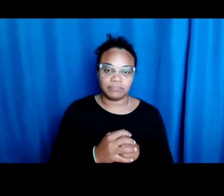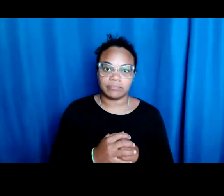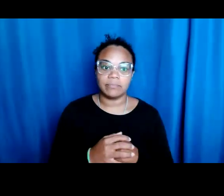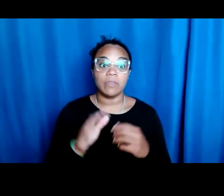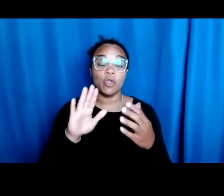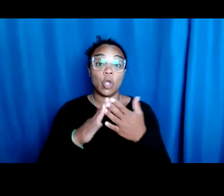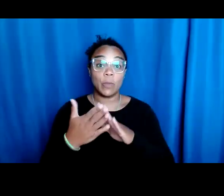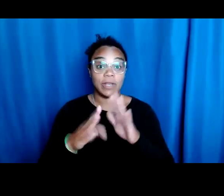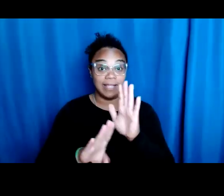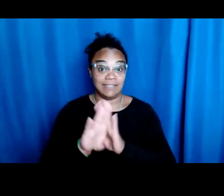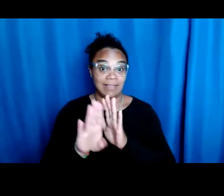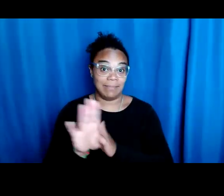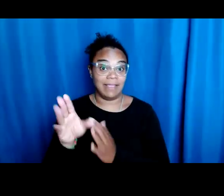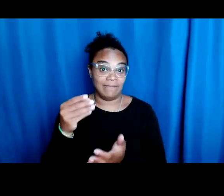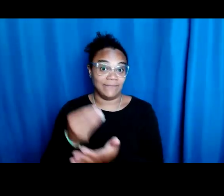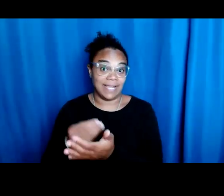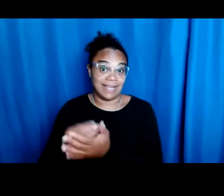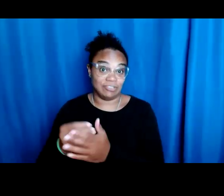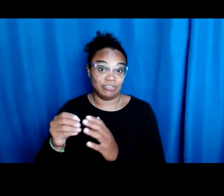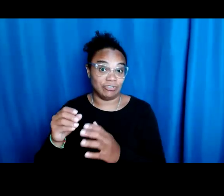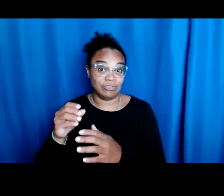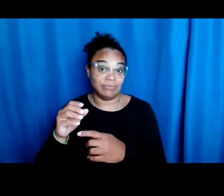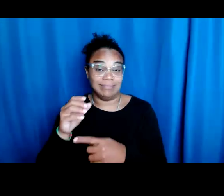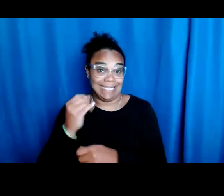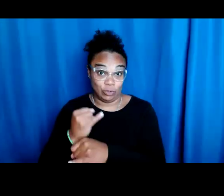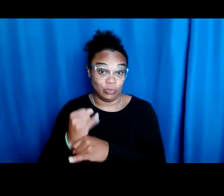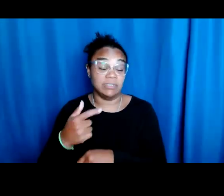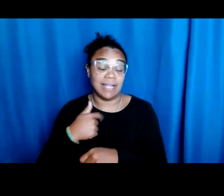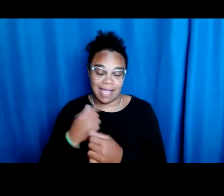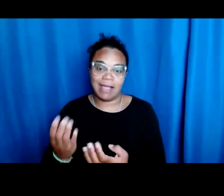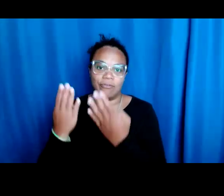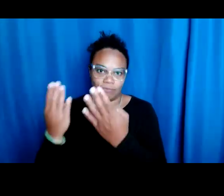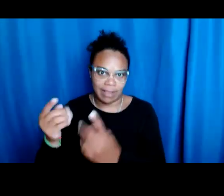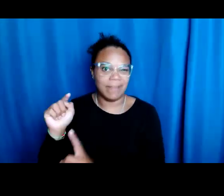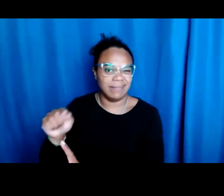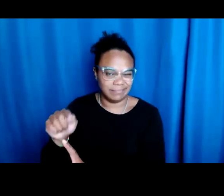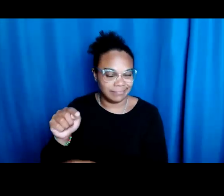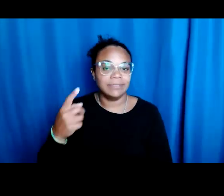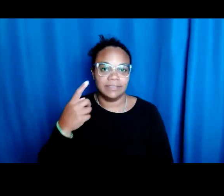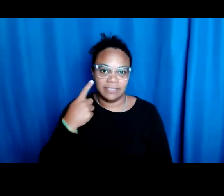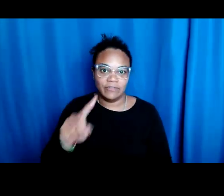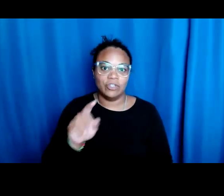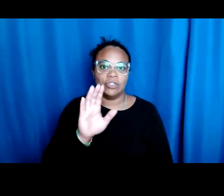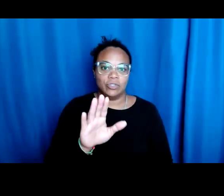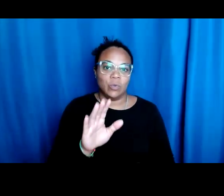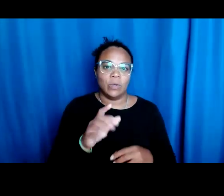financial institution, I highly recommend this for those who may be